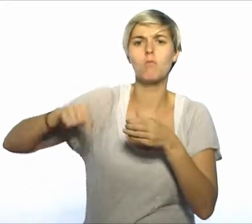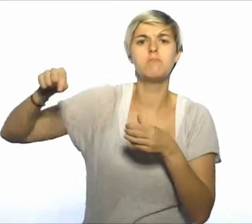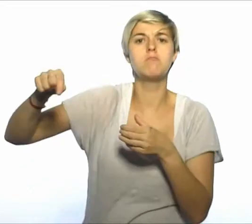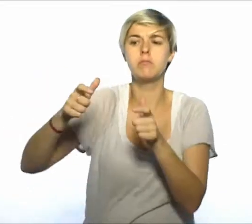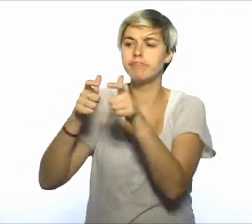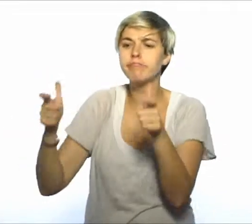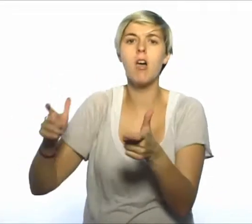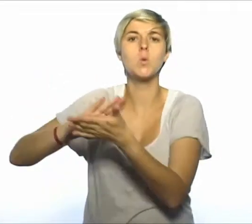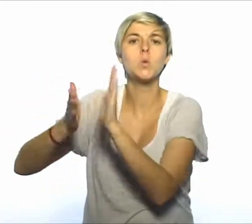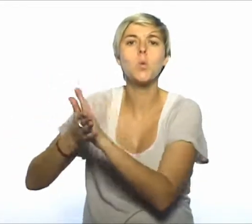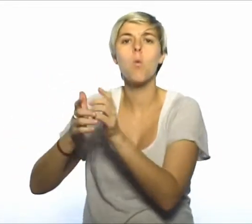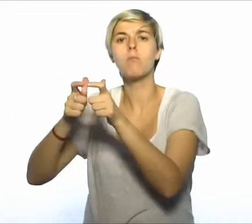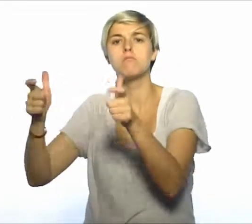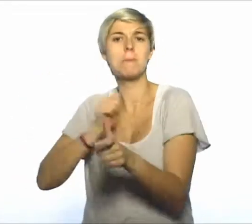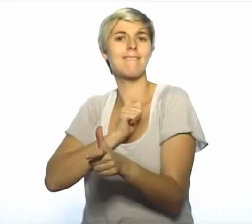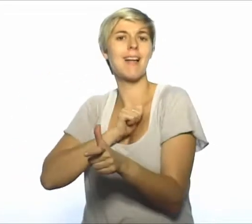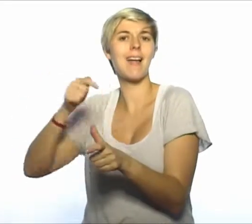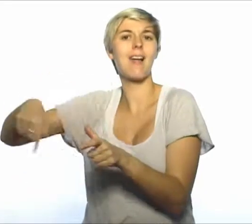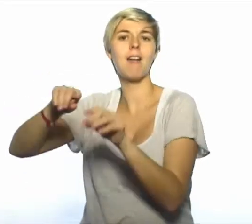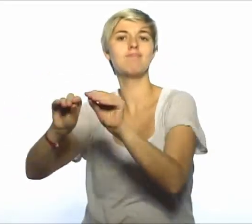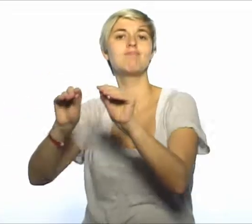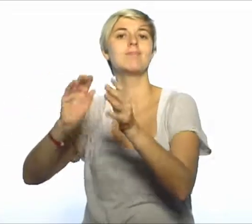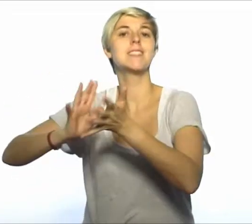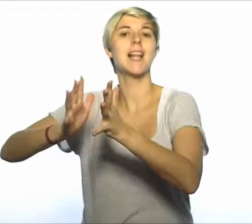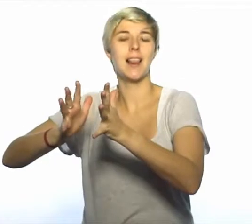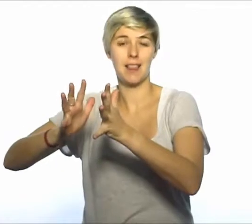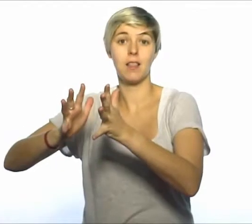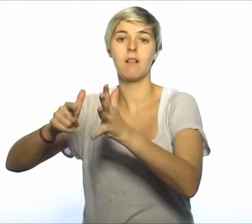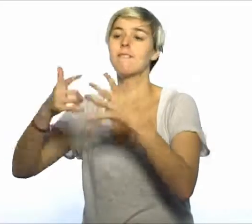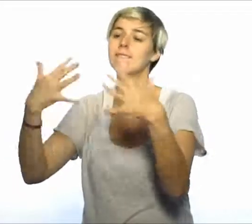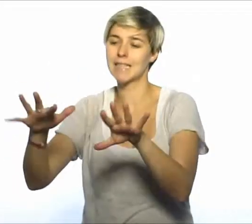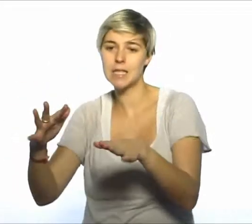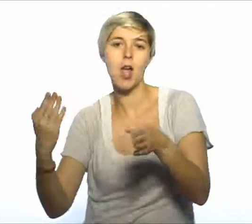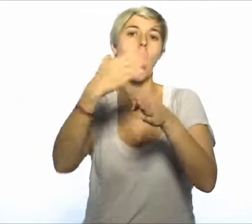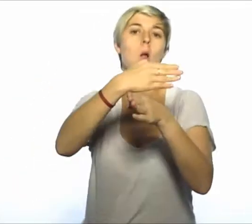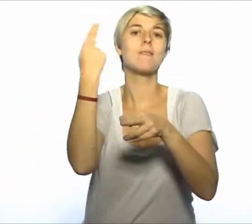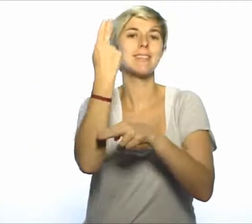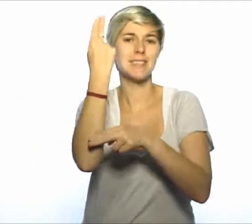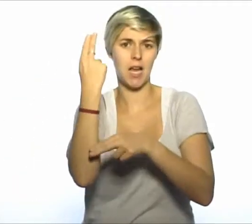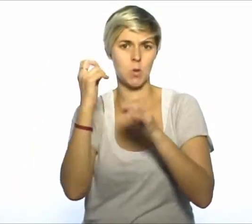are different sign language tuitions here and there and given by associations or private companies, but